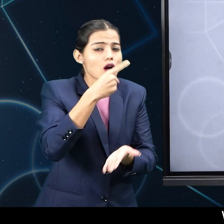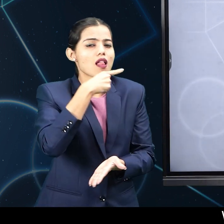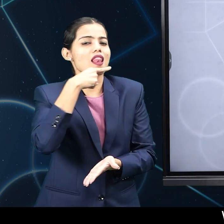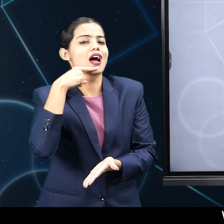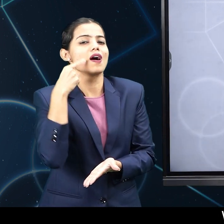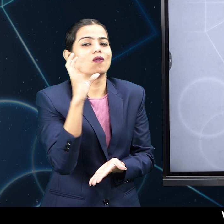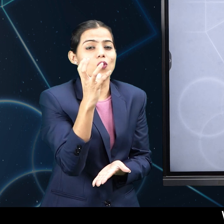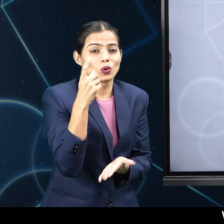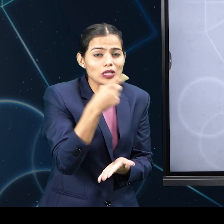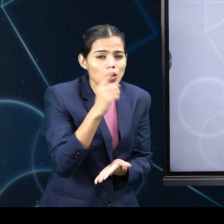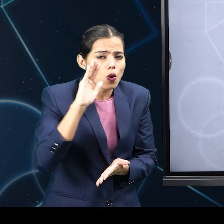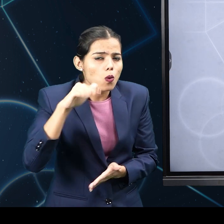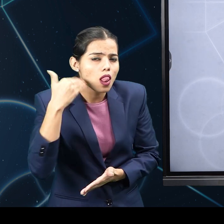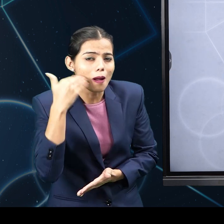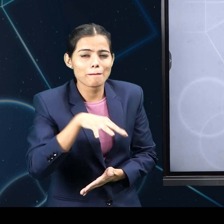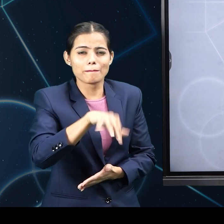What is the probability of getting a red ball